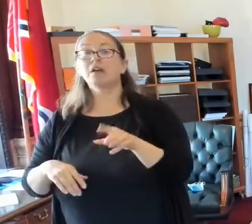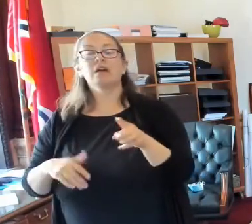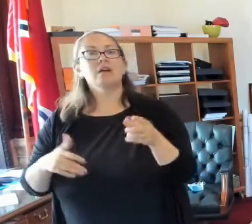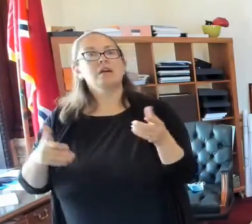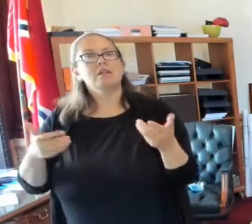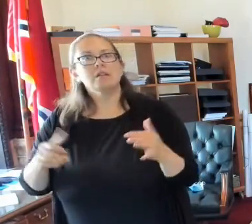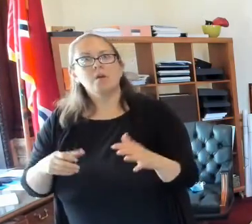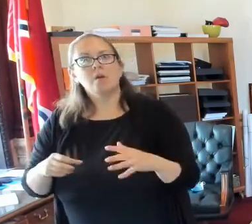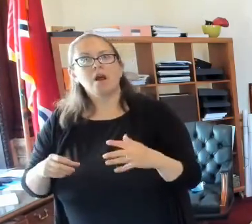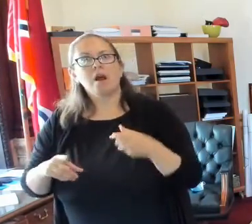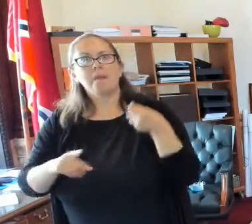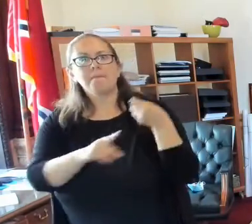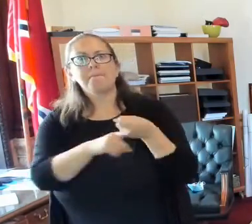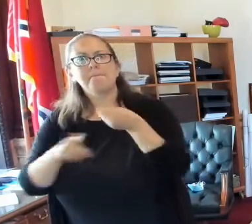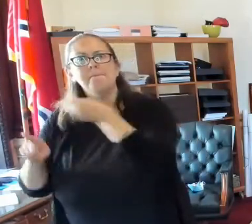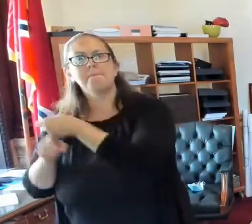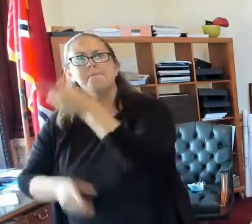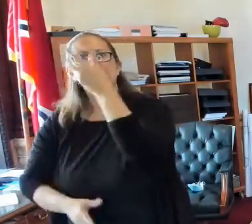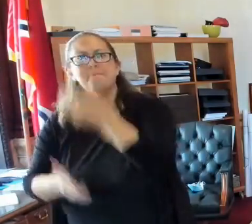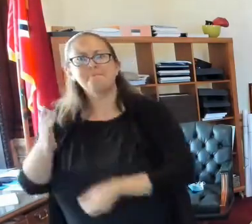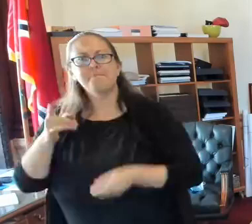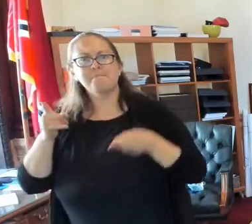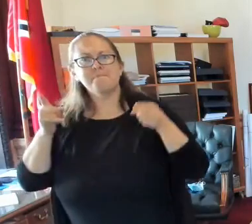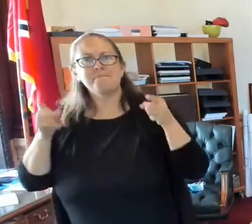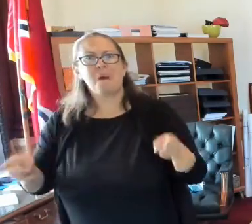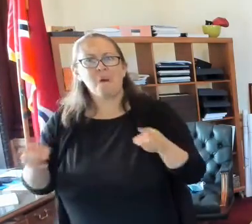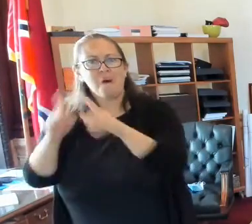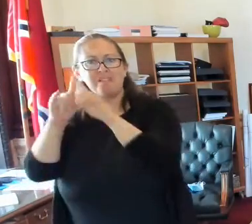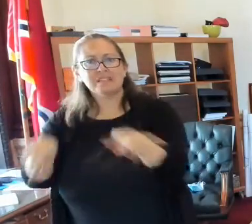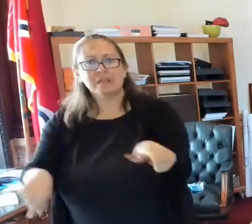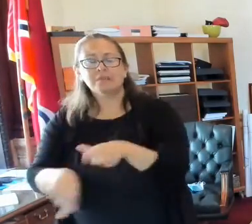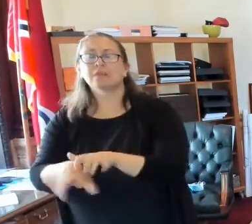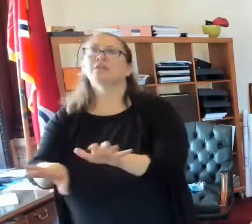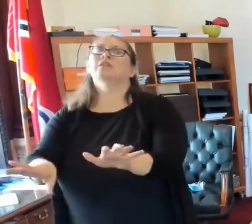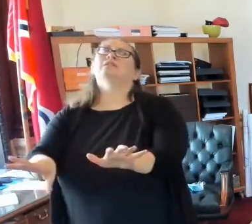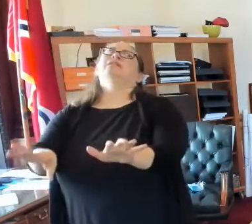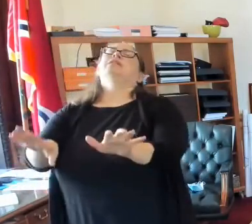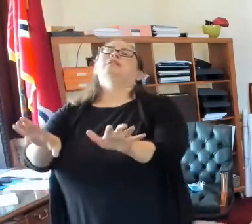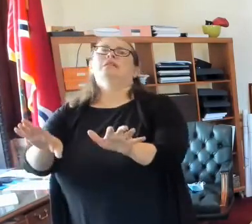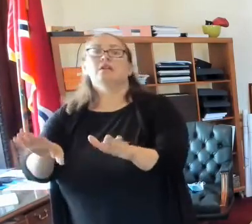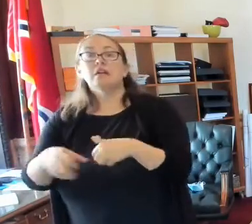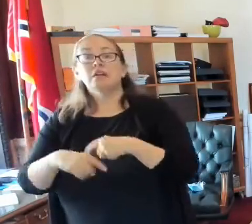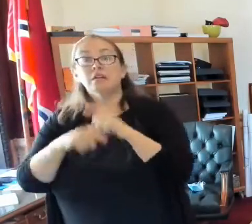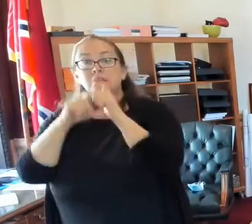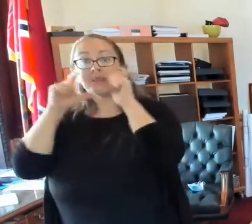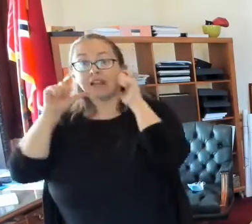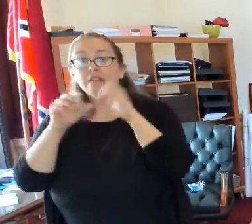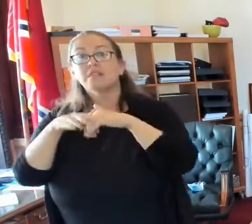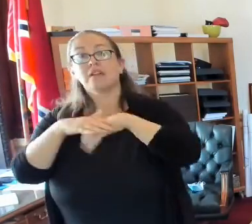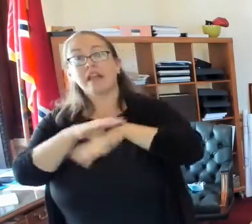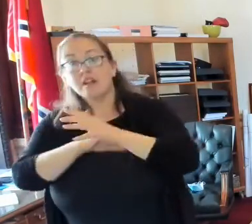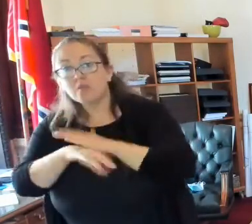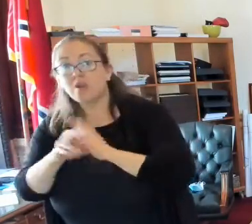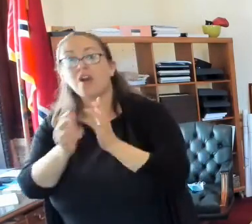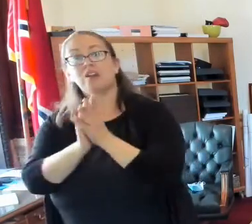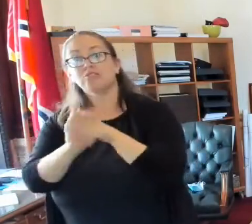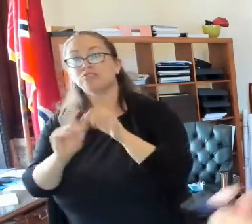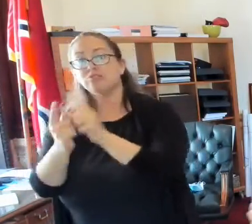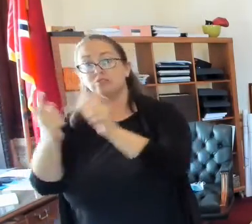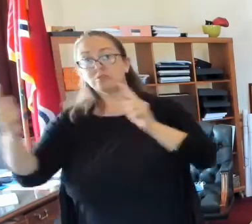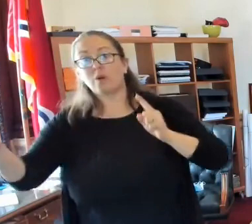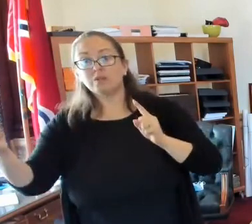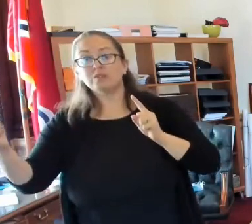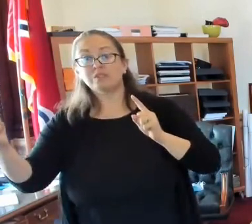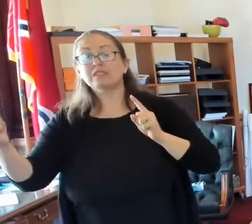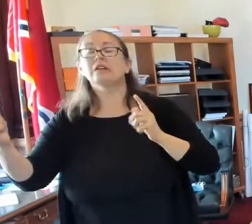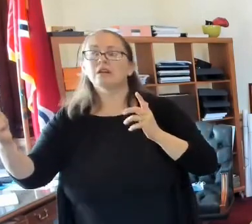COVID. And this mask wearing and hand washing and social distancing, though,